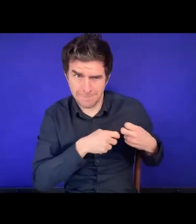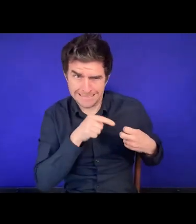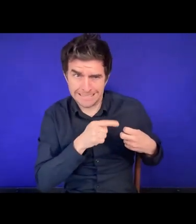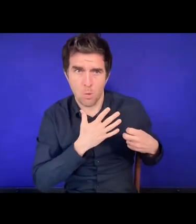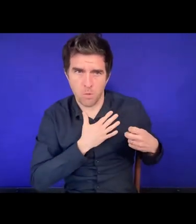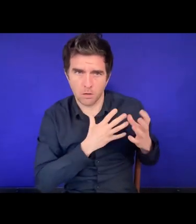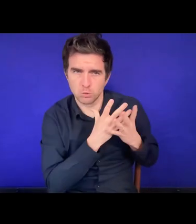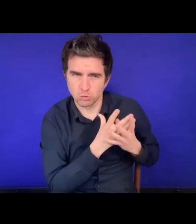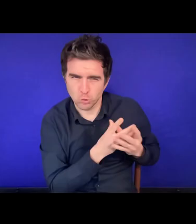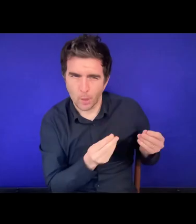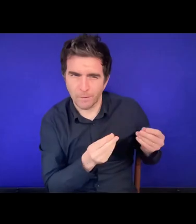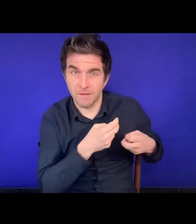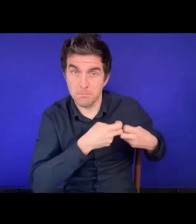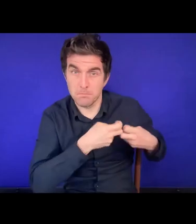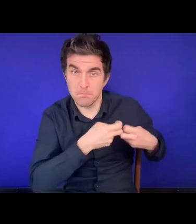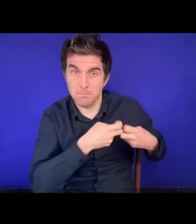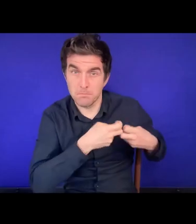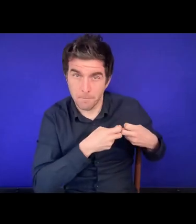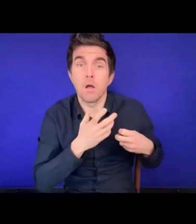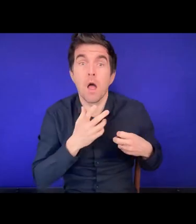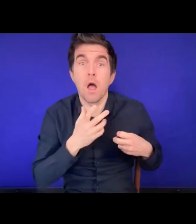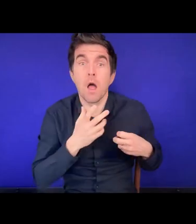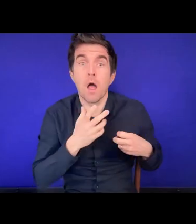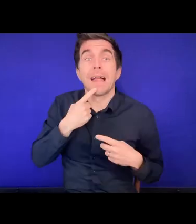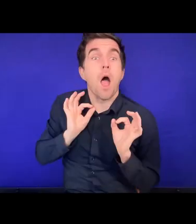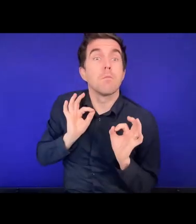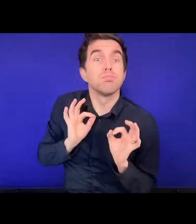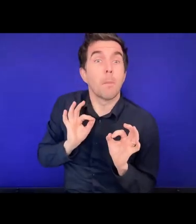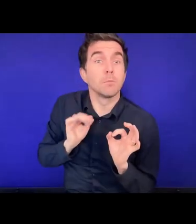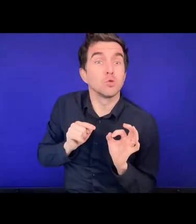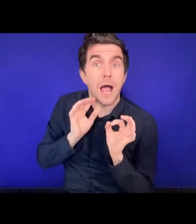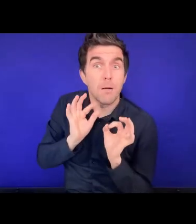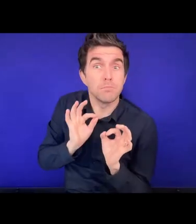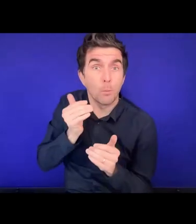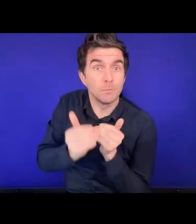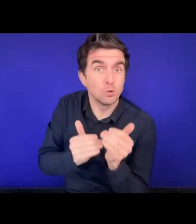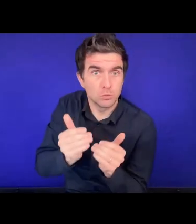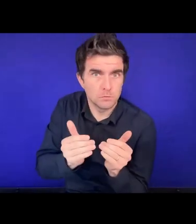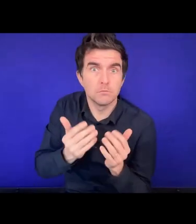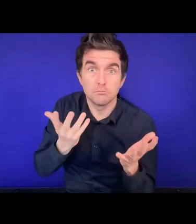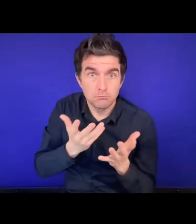the needs, right? That's really, I think, going to be the best way.